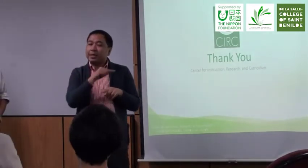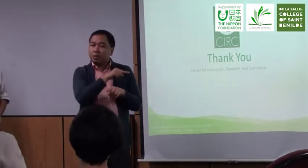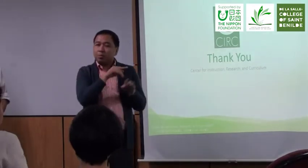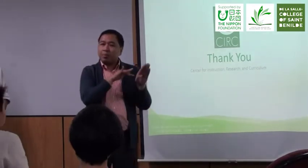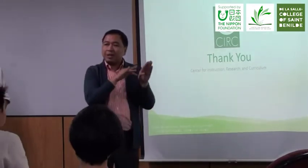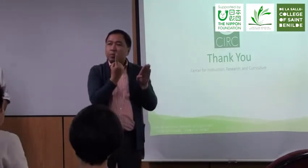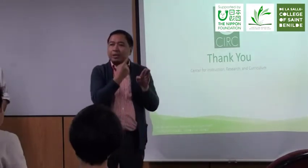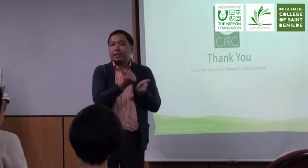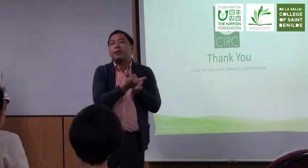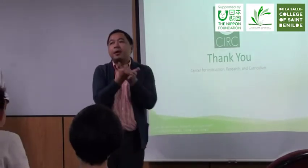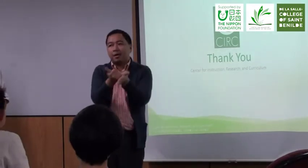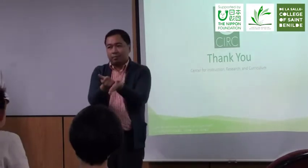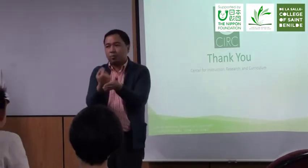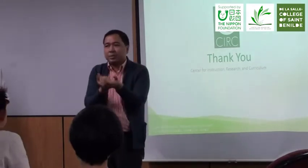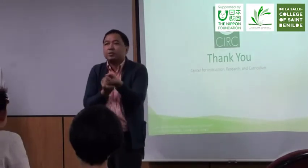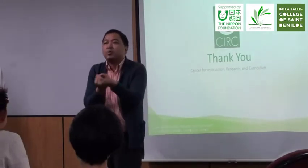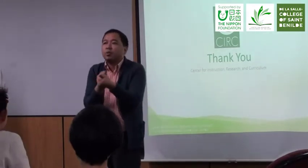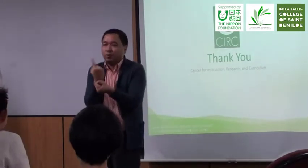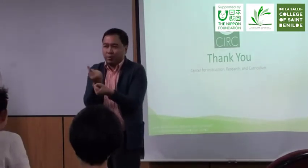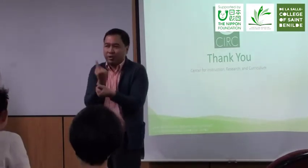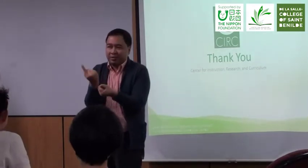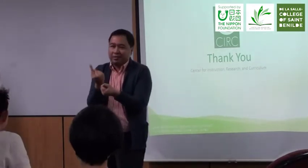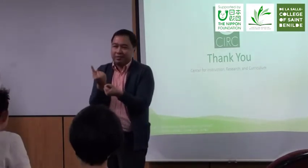we use.